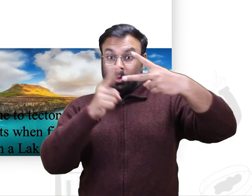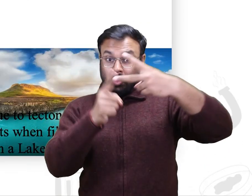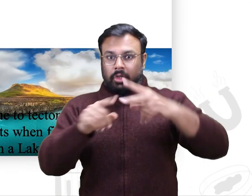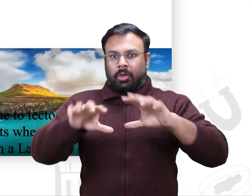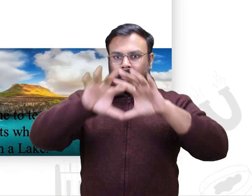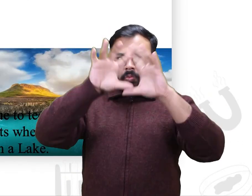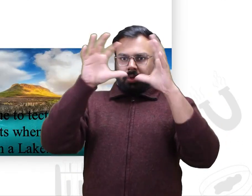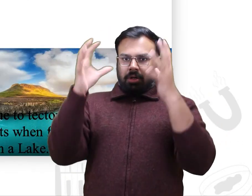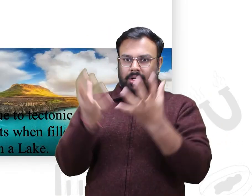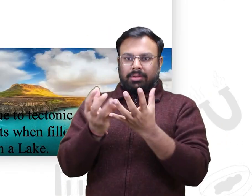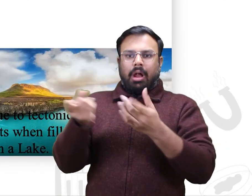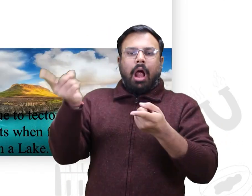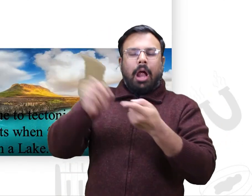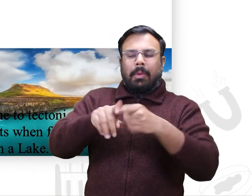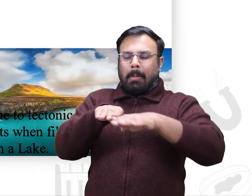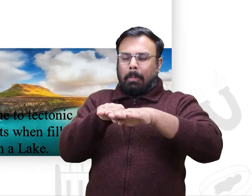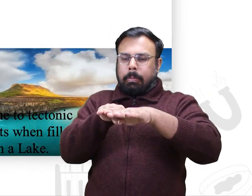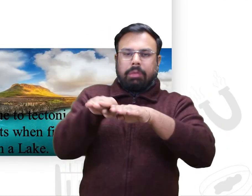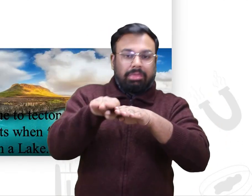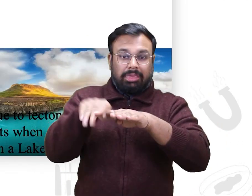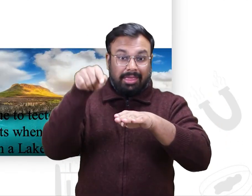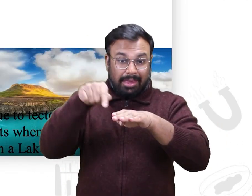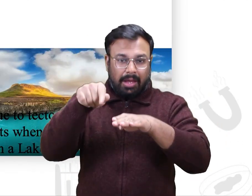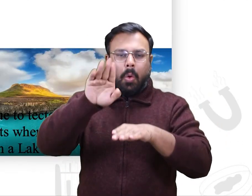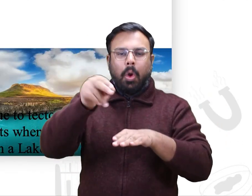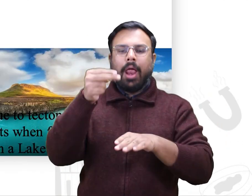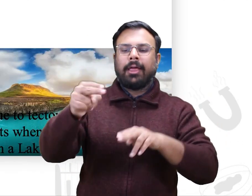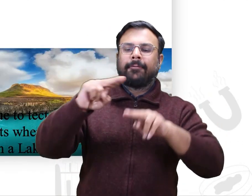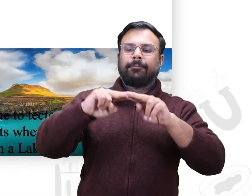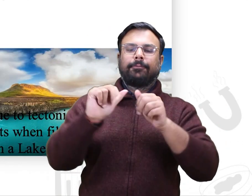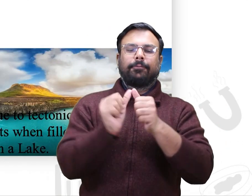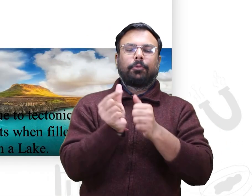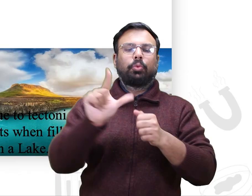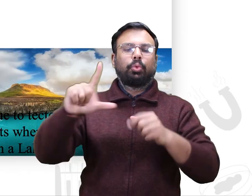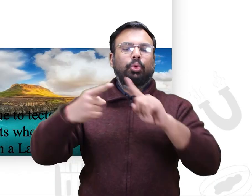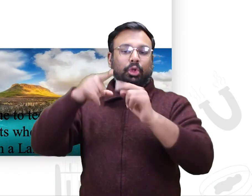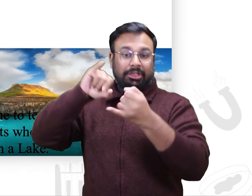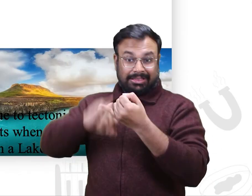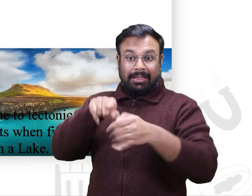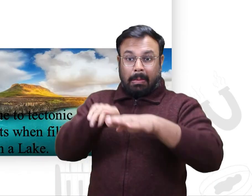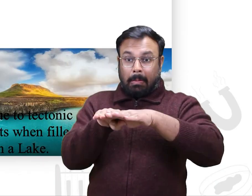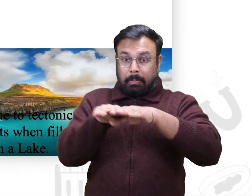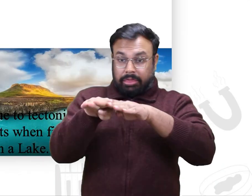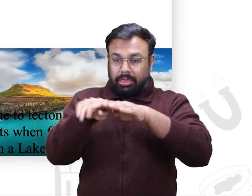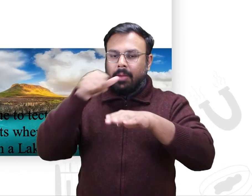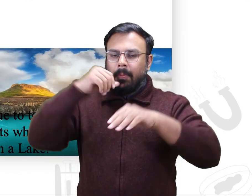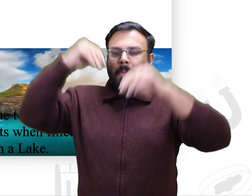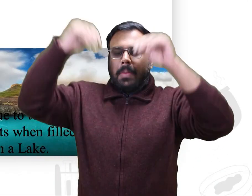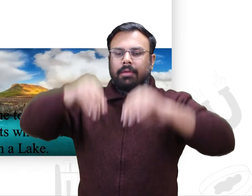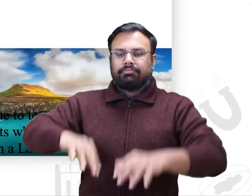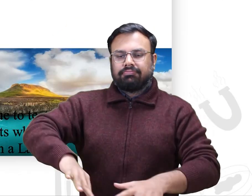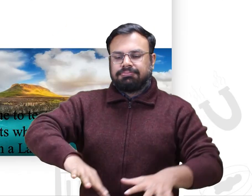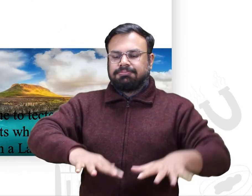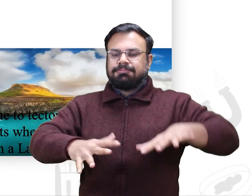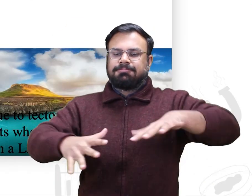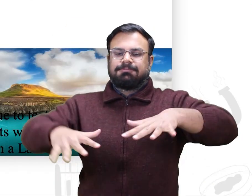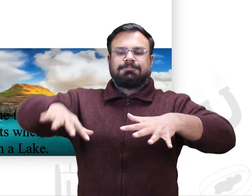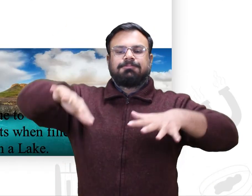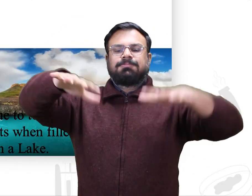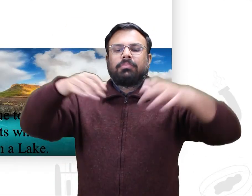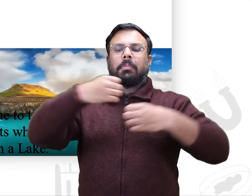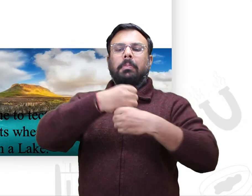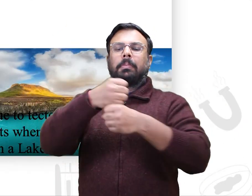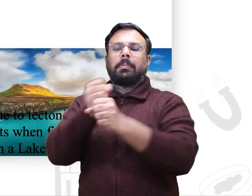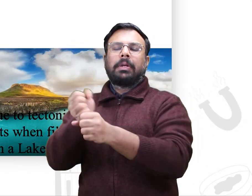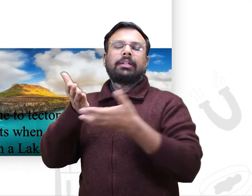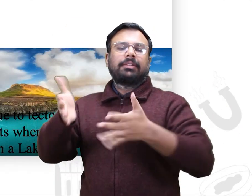tectonic. When the crust breaks due to tectonic activities, deep cracks called faults may form. This fault, when filled with a nearby